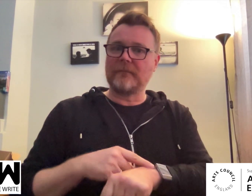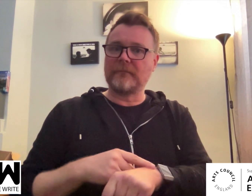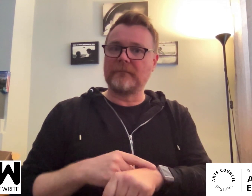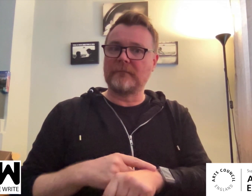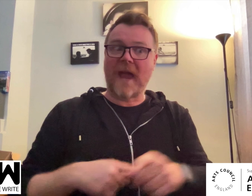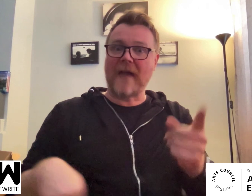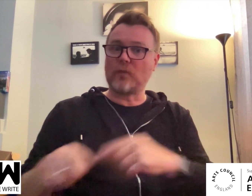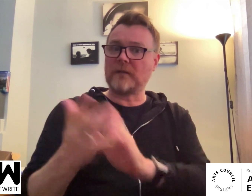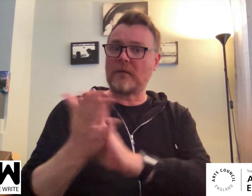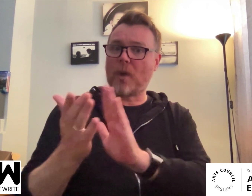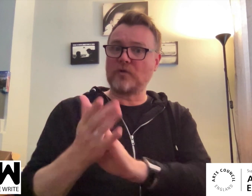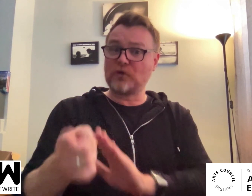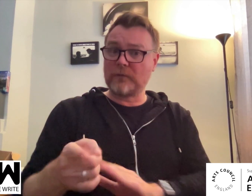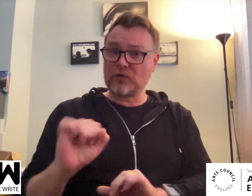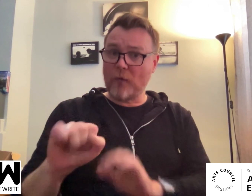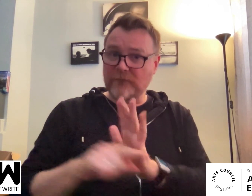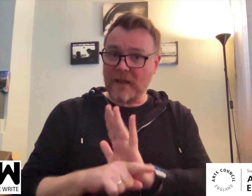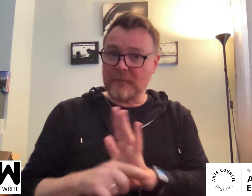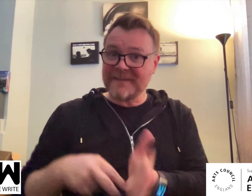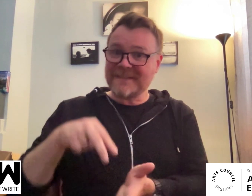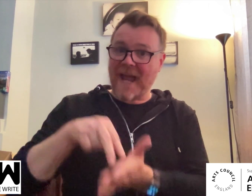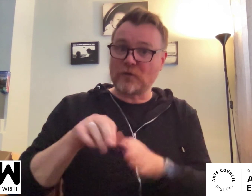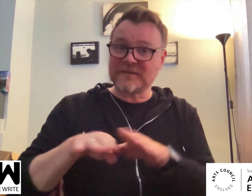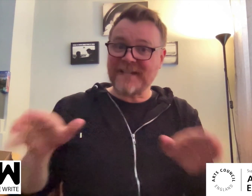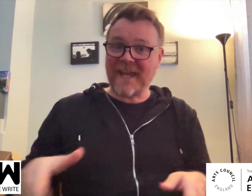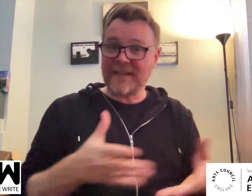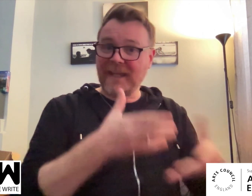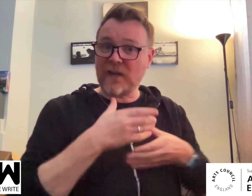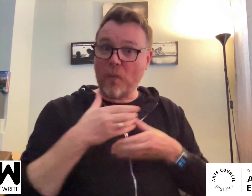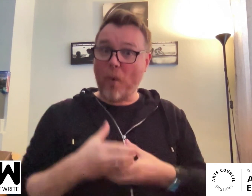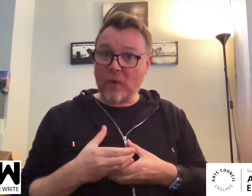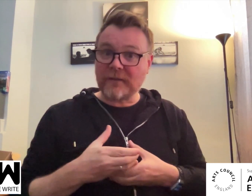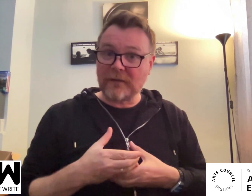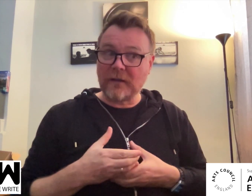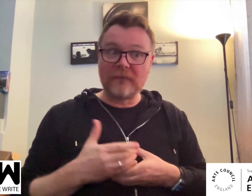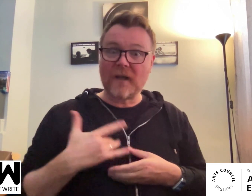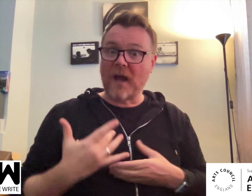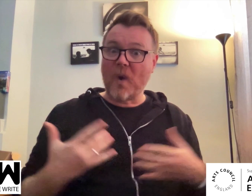for the first time, when you're stood up on stage and everyone's applauding and you're getting an award, it's incredible.